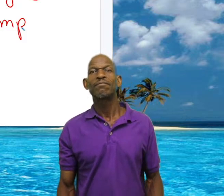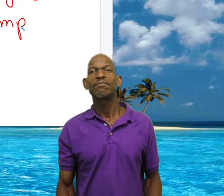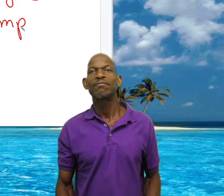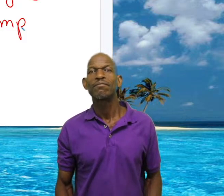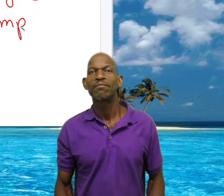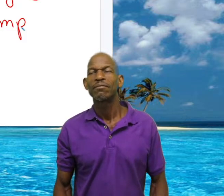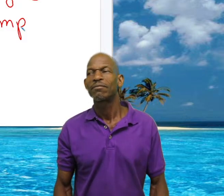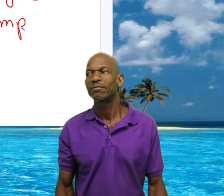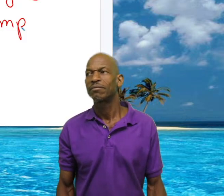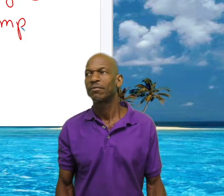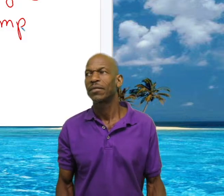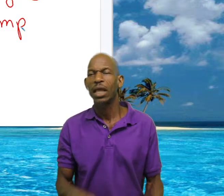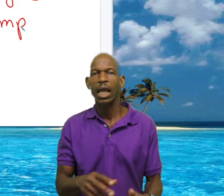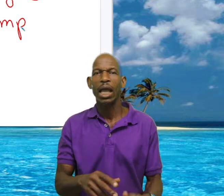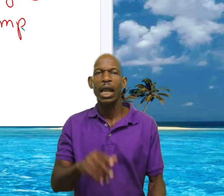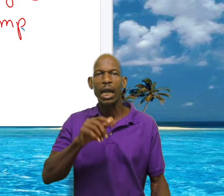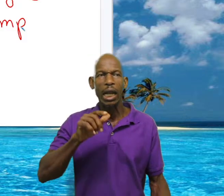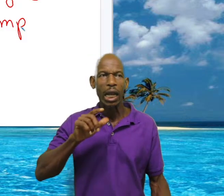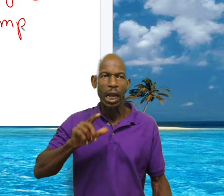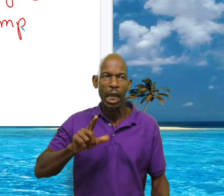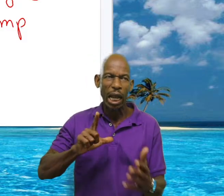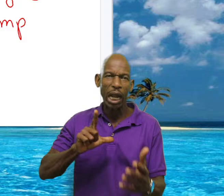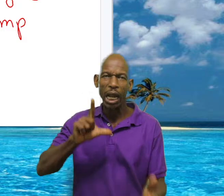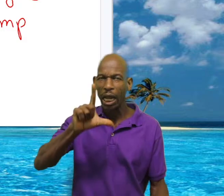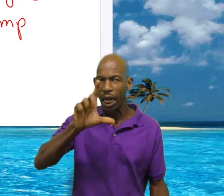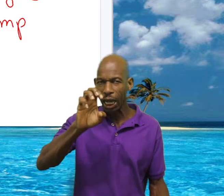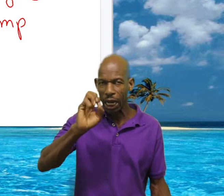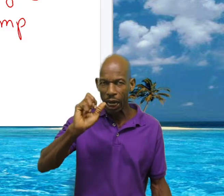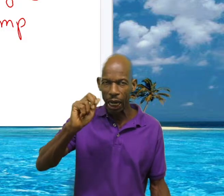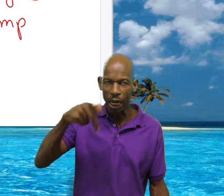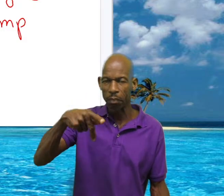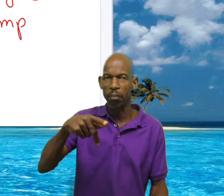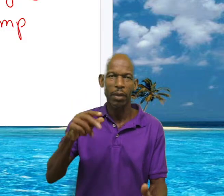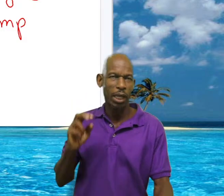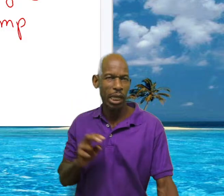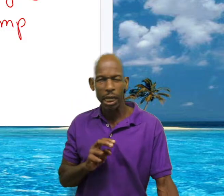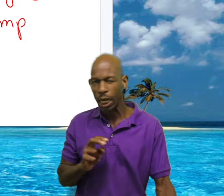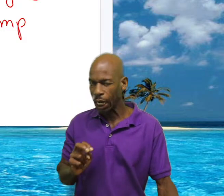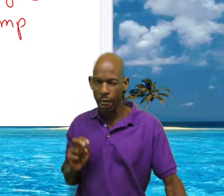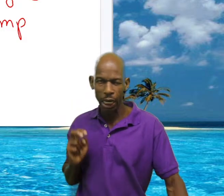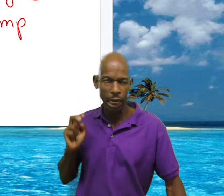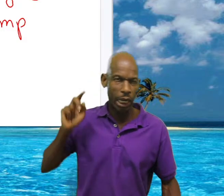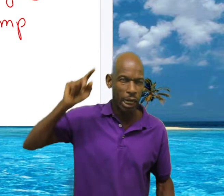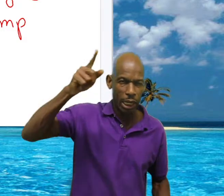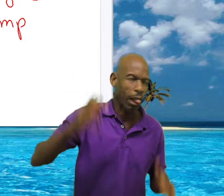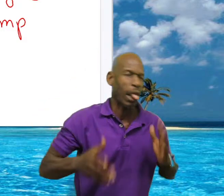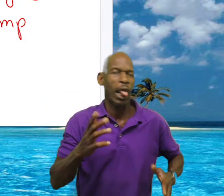Lovely. Leap. So leap, this word leap means to jump.